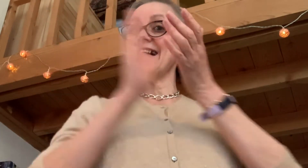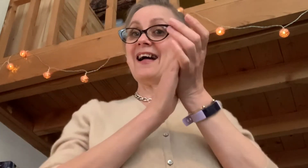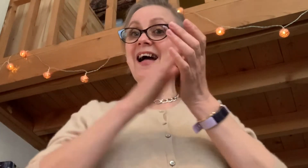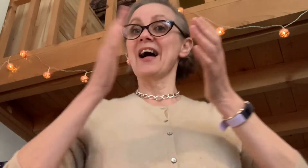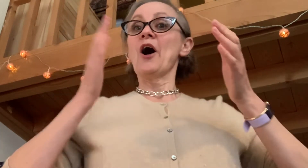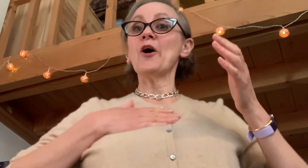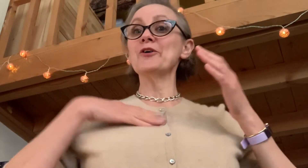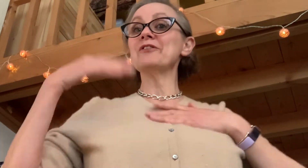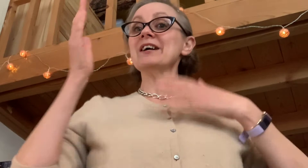air.